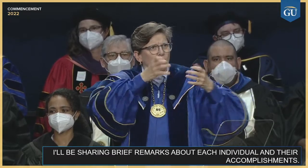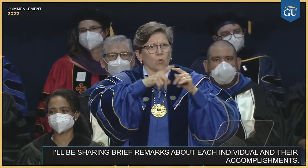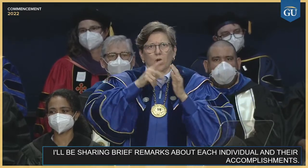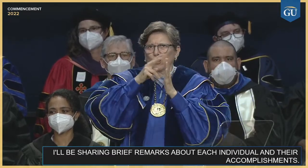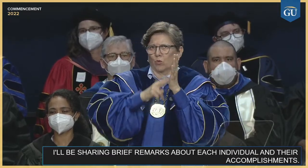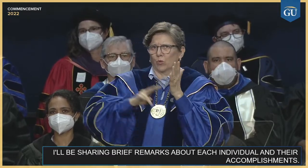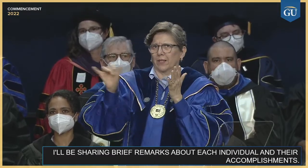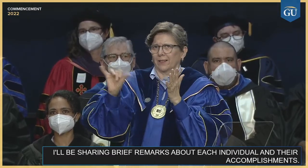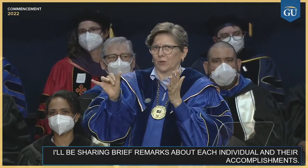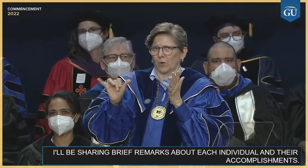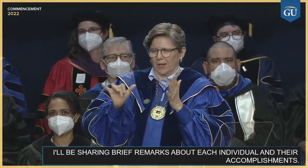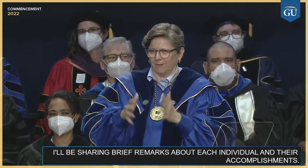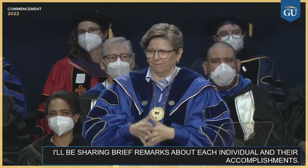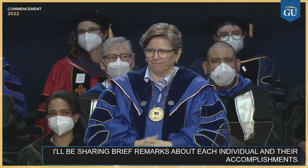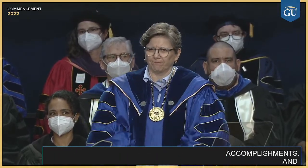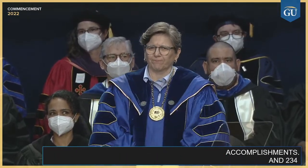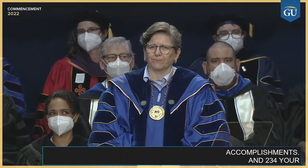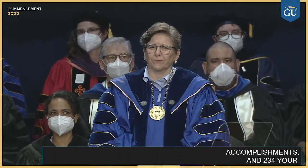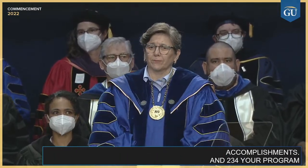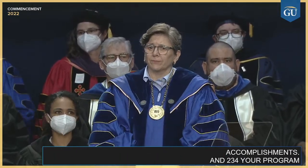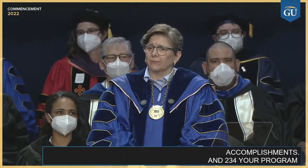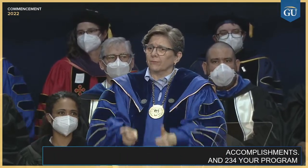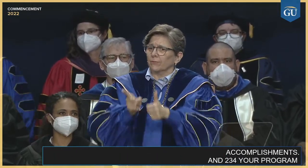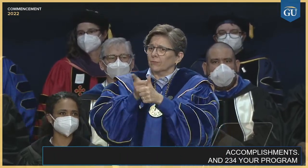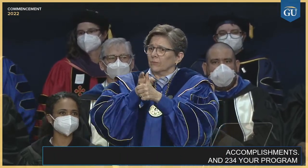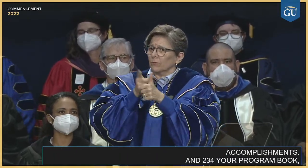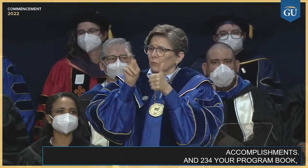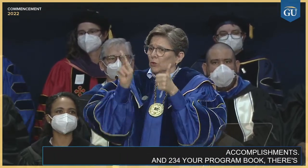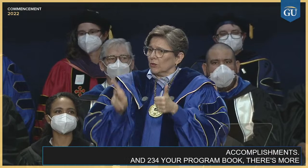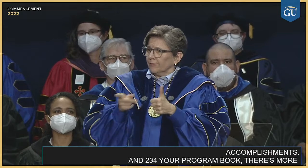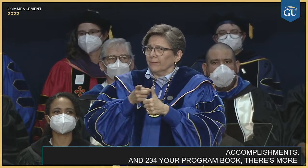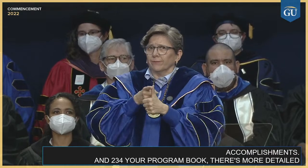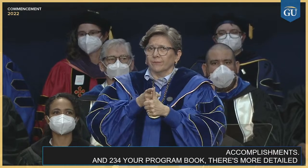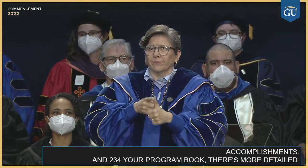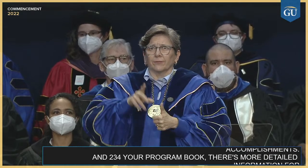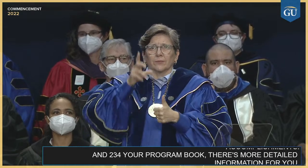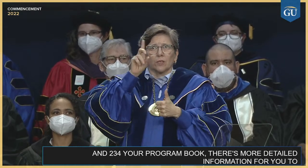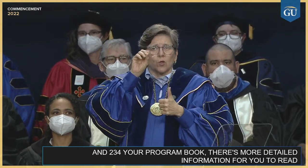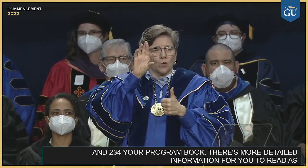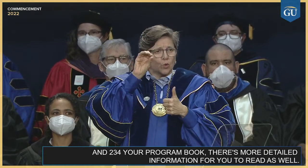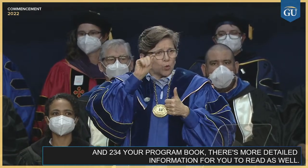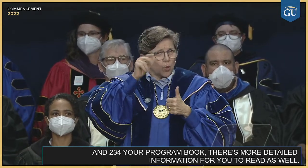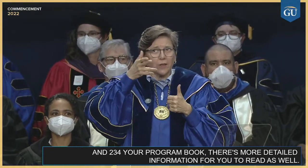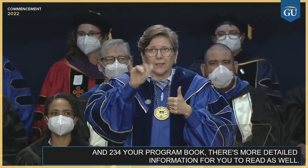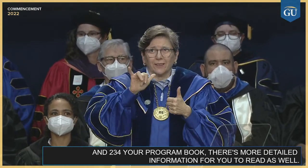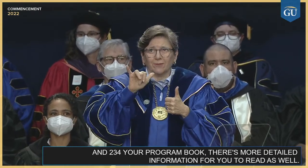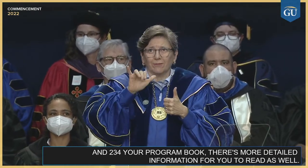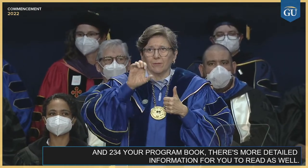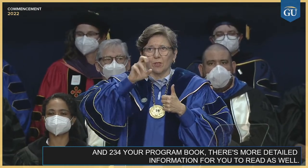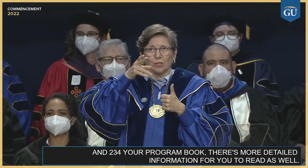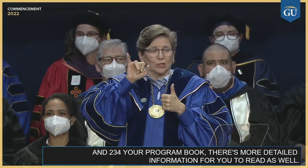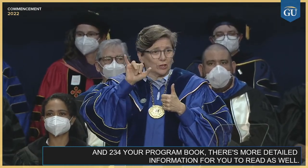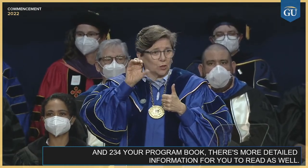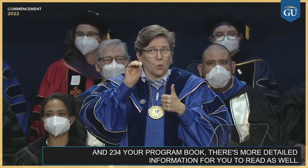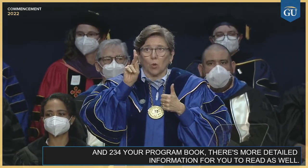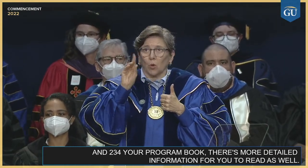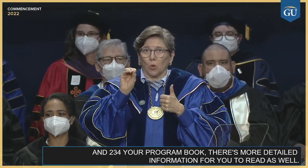more detailed information for you to read as well. The first person is Dorothy